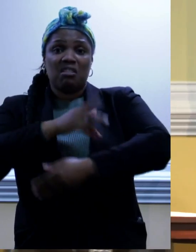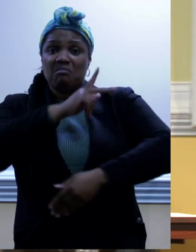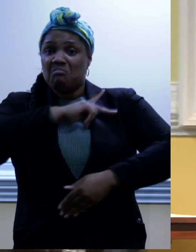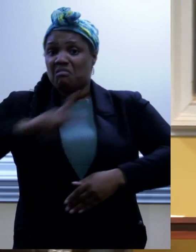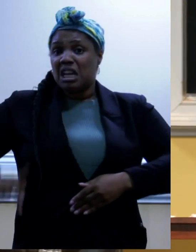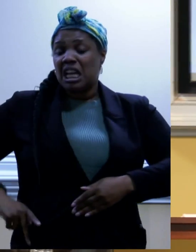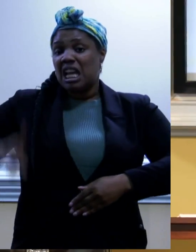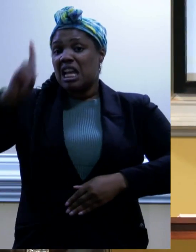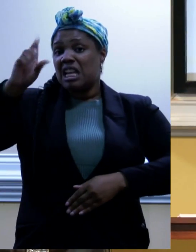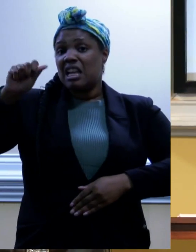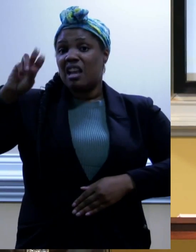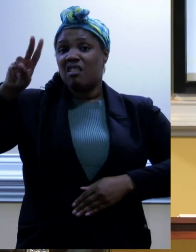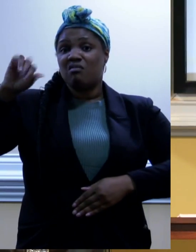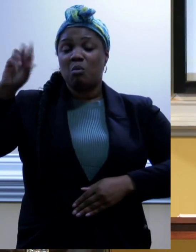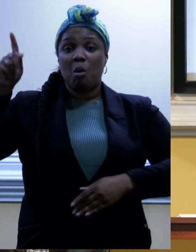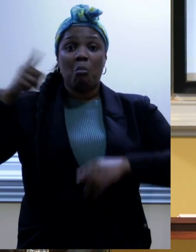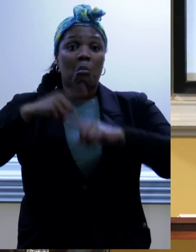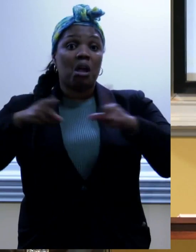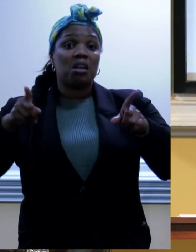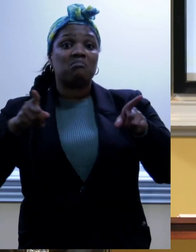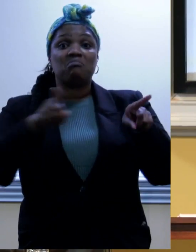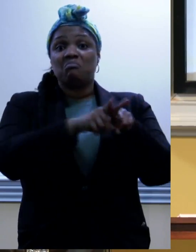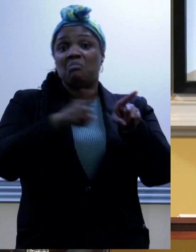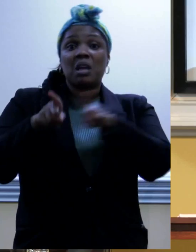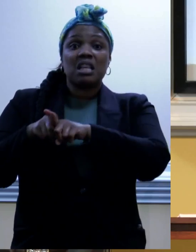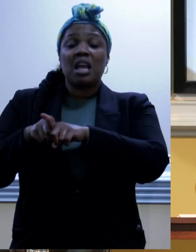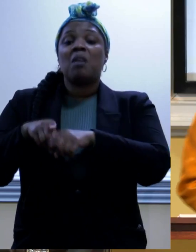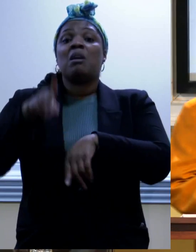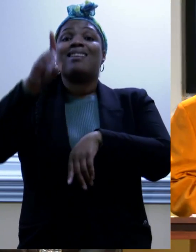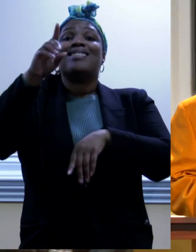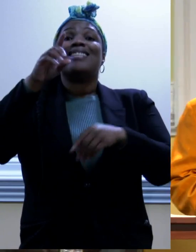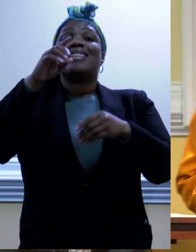also the seed of Abraham. Yes, sir.